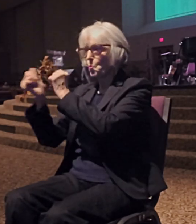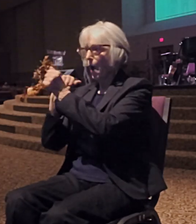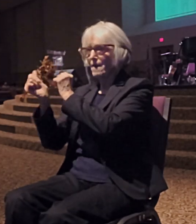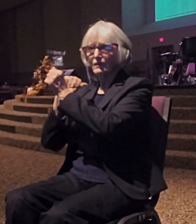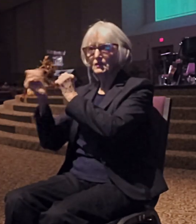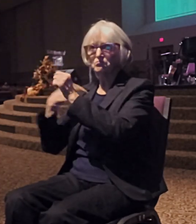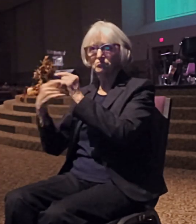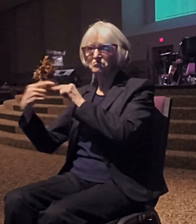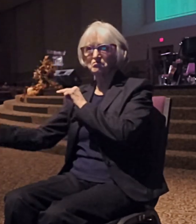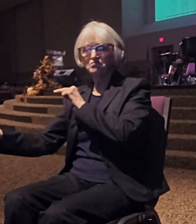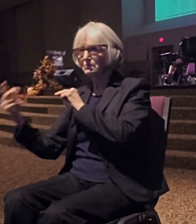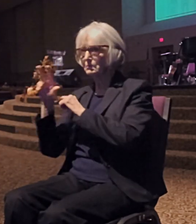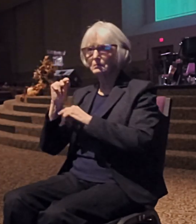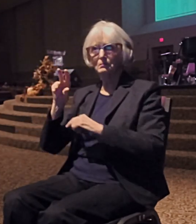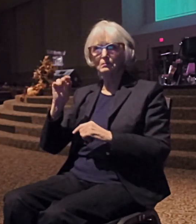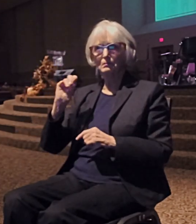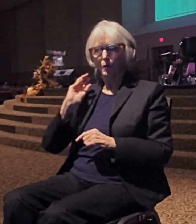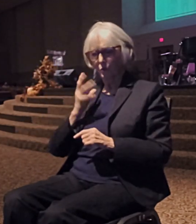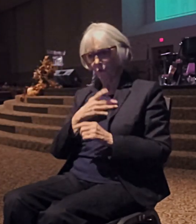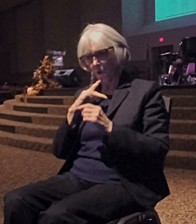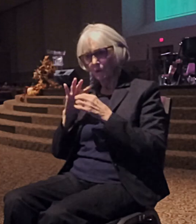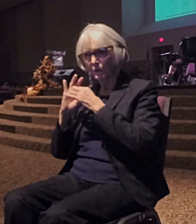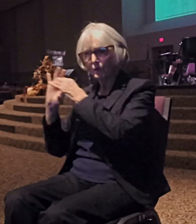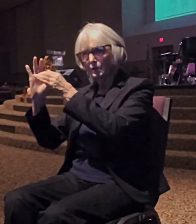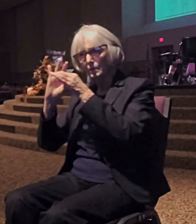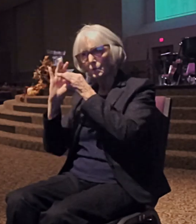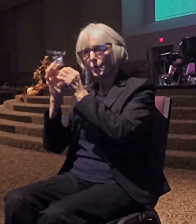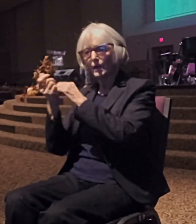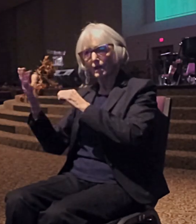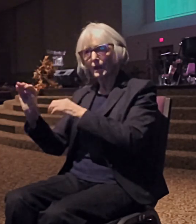partners that actually we're to walk in unity with as we reach our city.